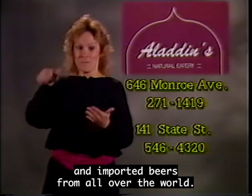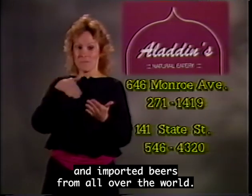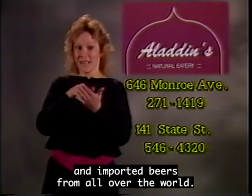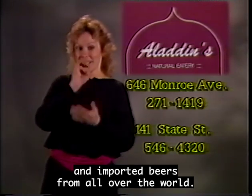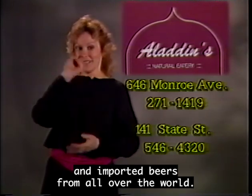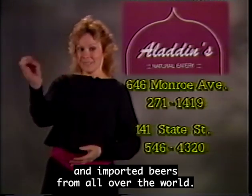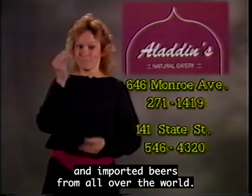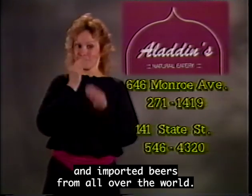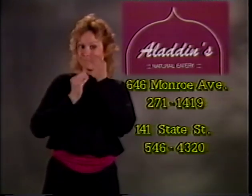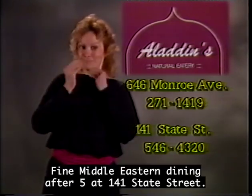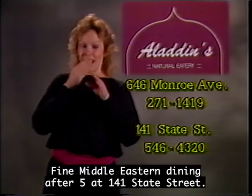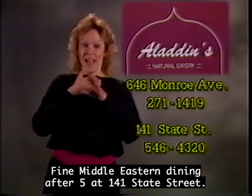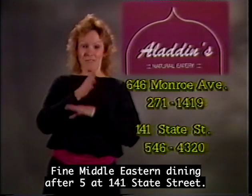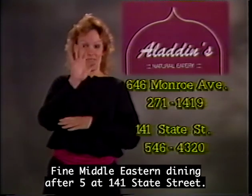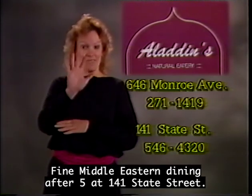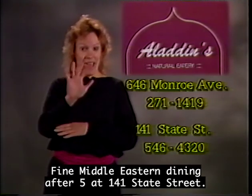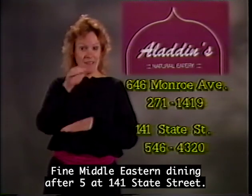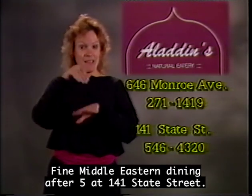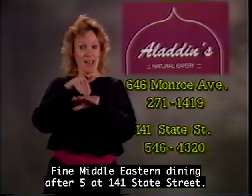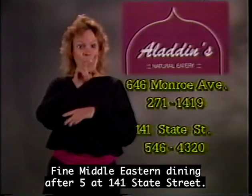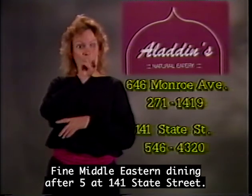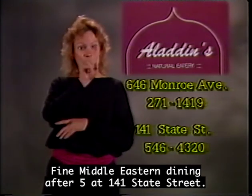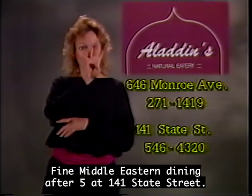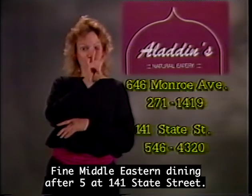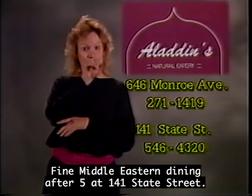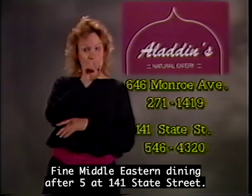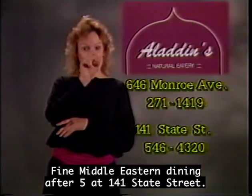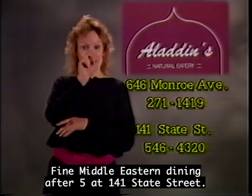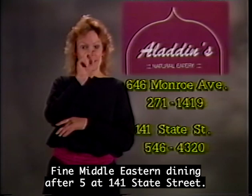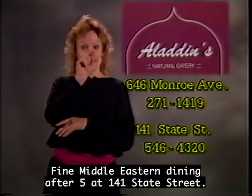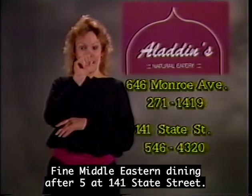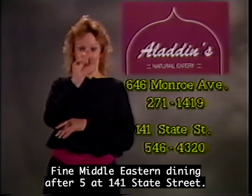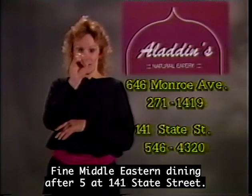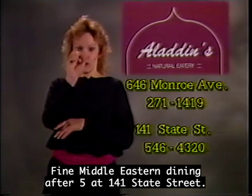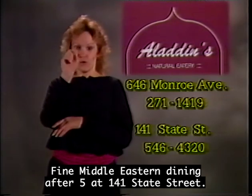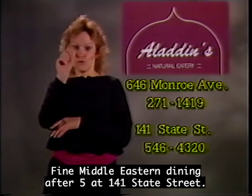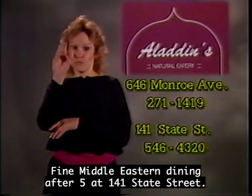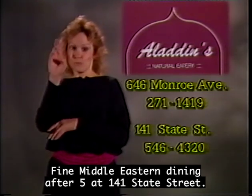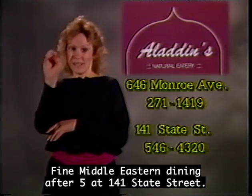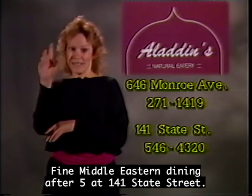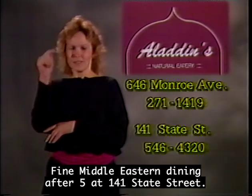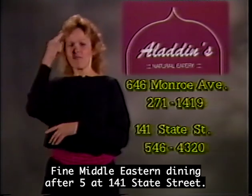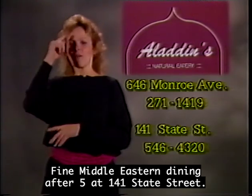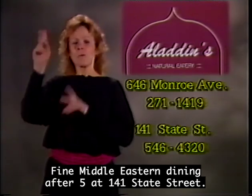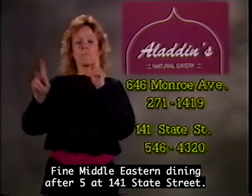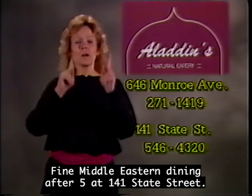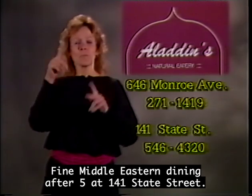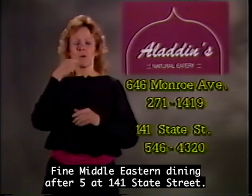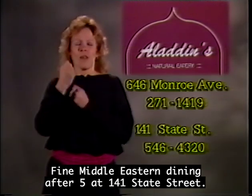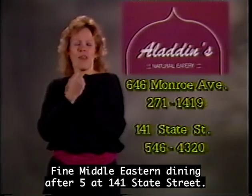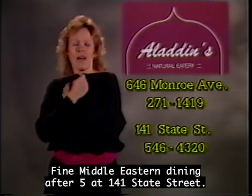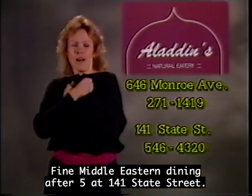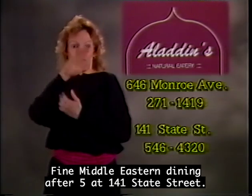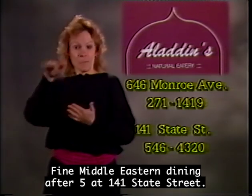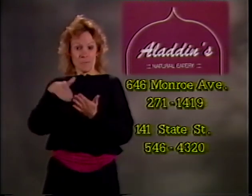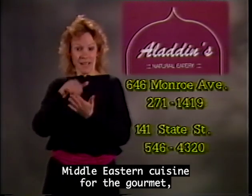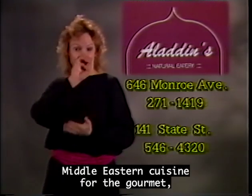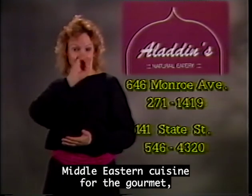world. Fine Middle Eastern dining after 5 at 141 State Street. Middle